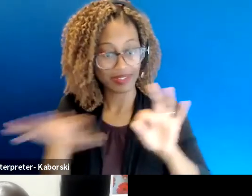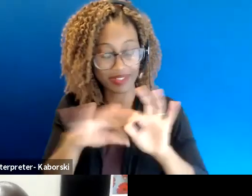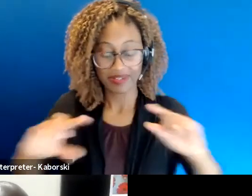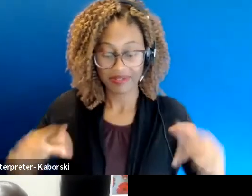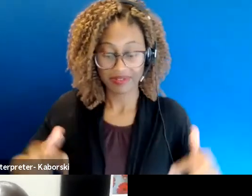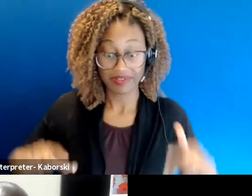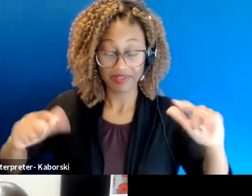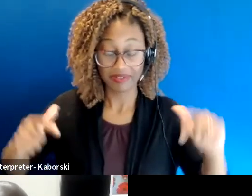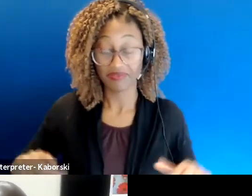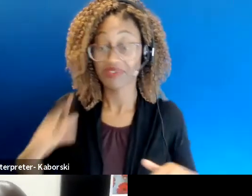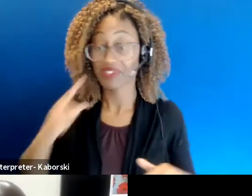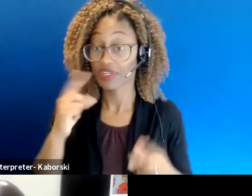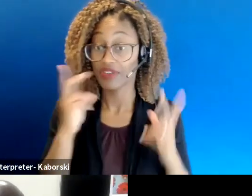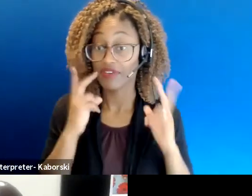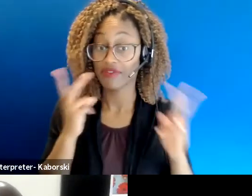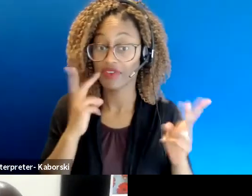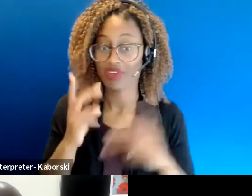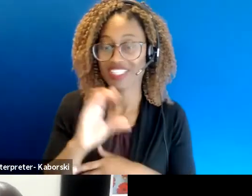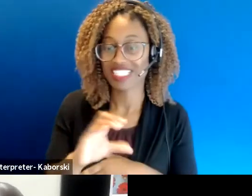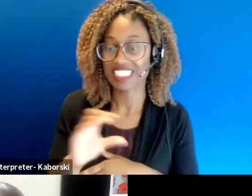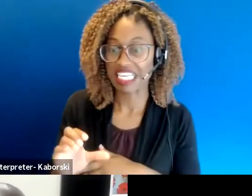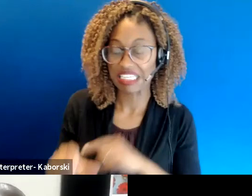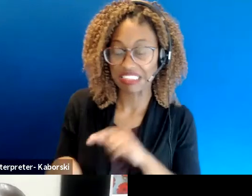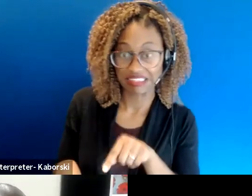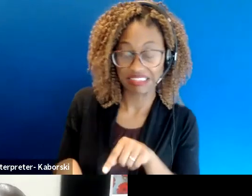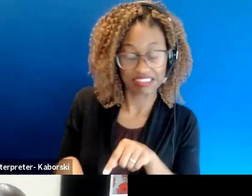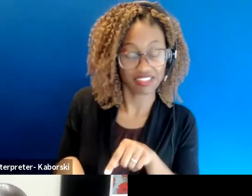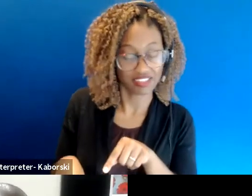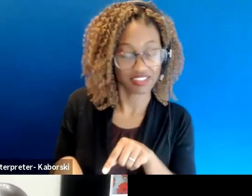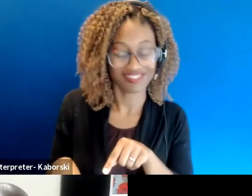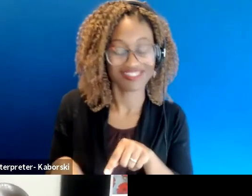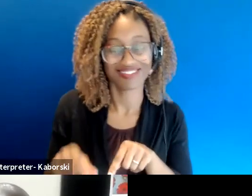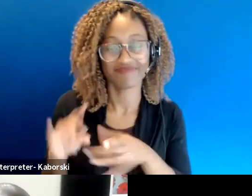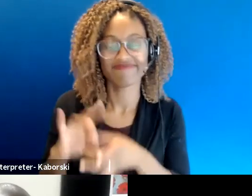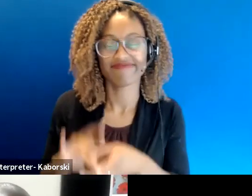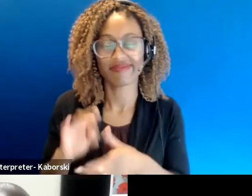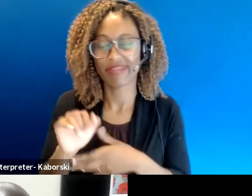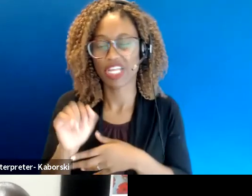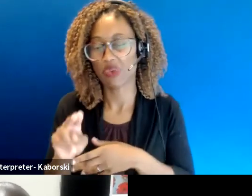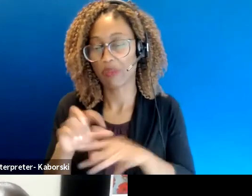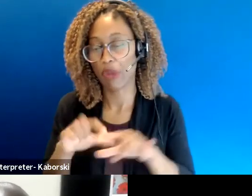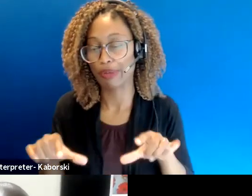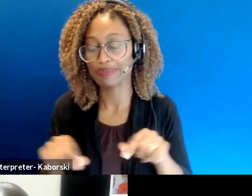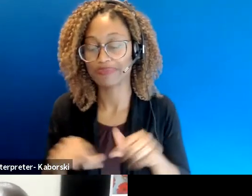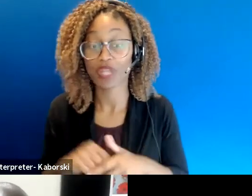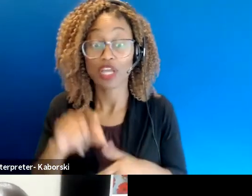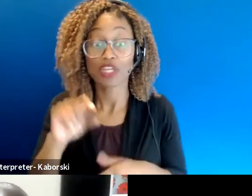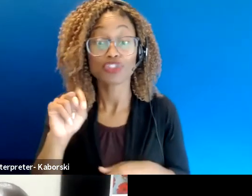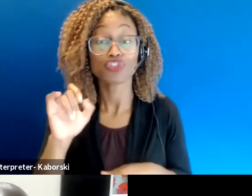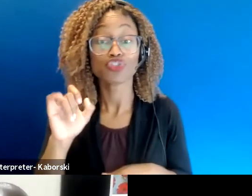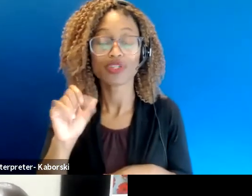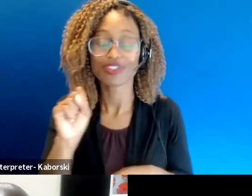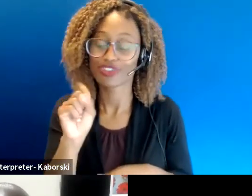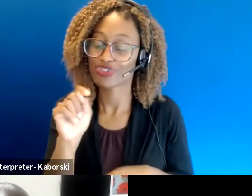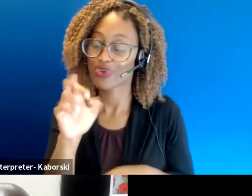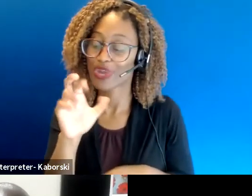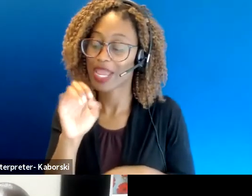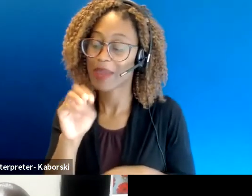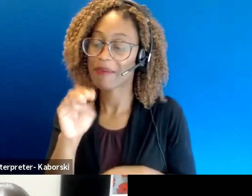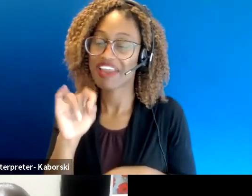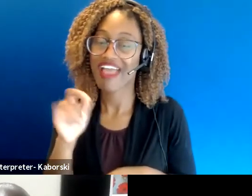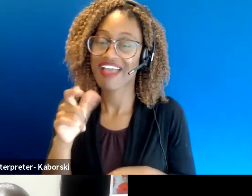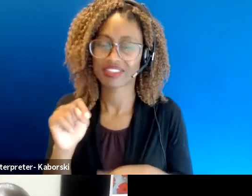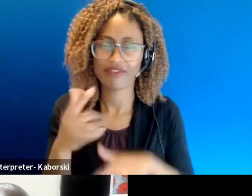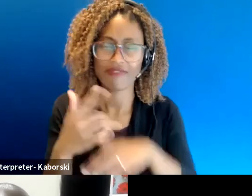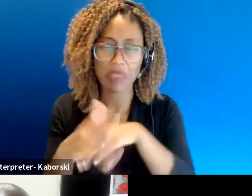by selecting the CC tab on the menu bar. Stream text is also available for today's call. You